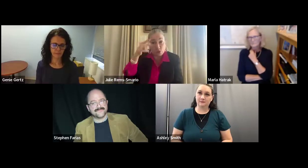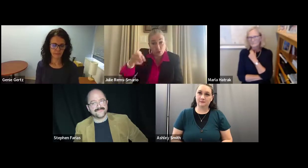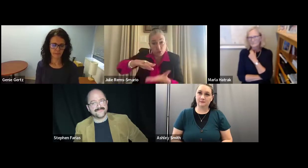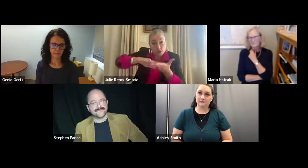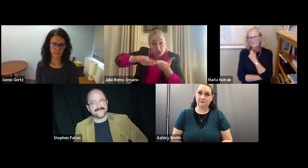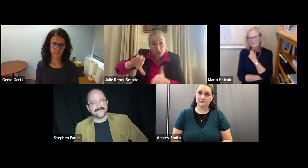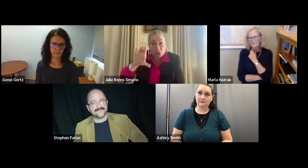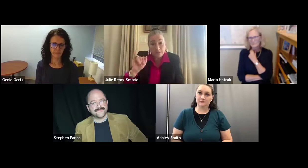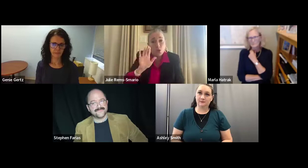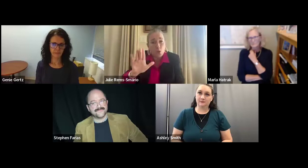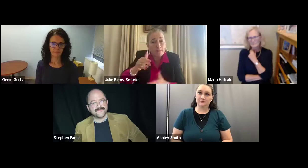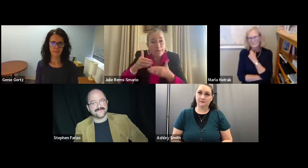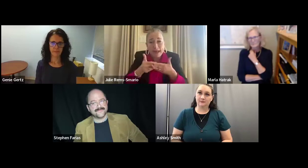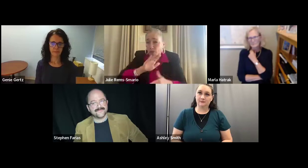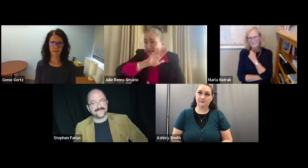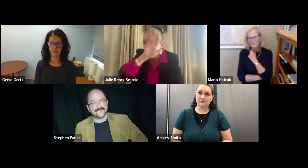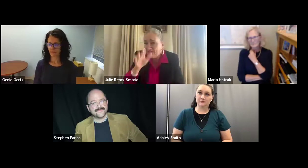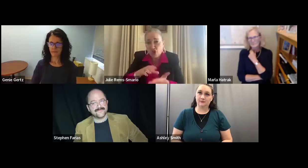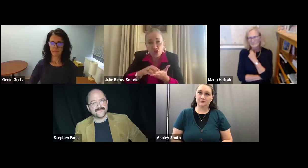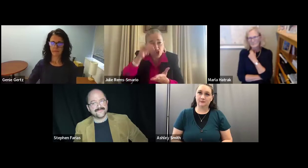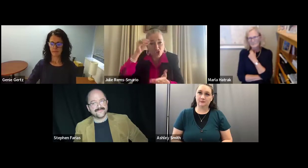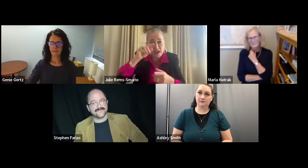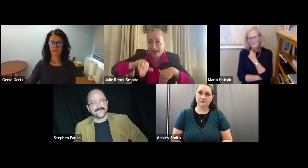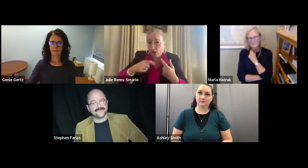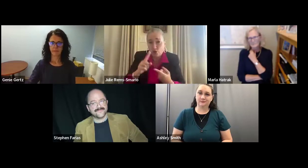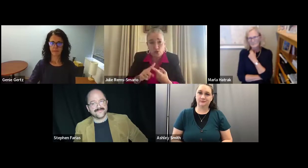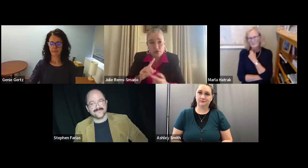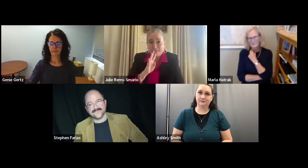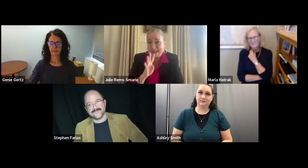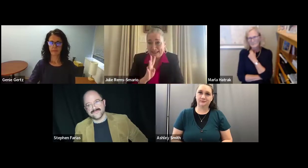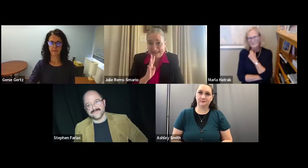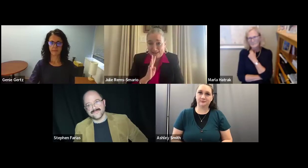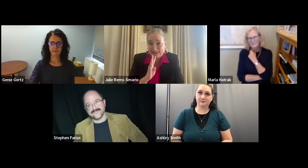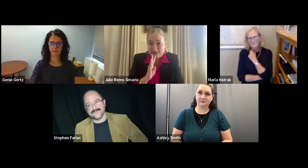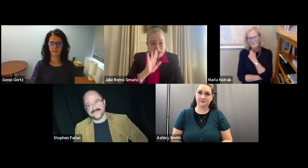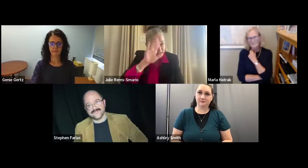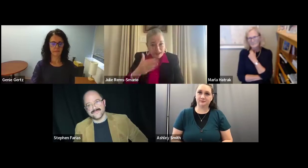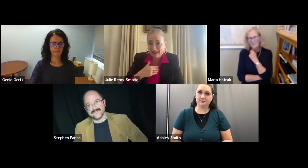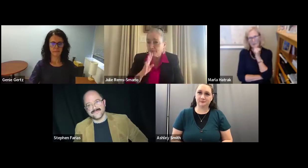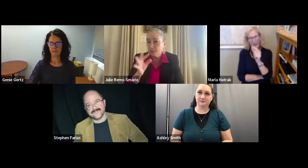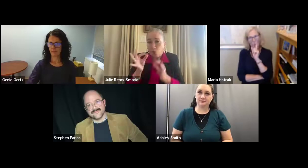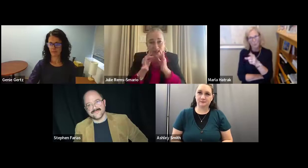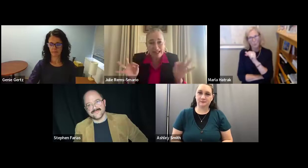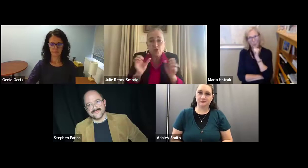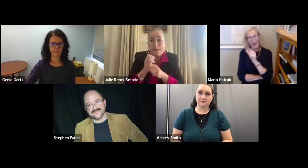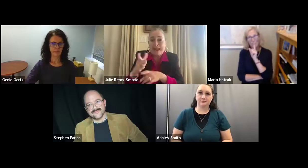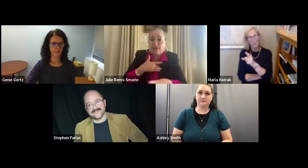a meeting with the medical professional, and was told at the beginning, your daughter, if you refuse to get